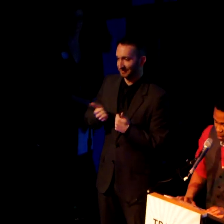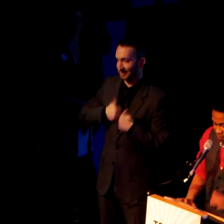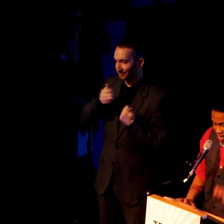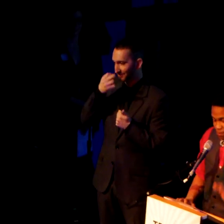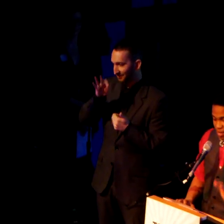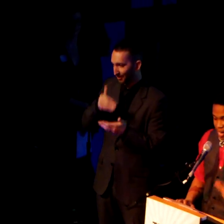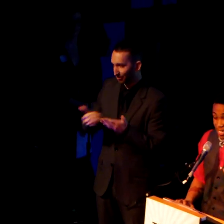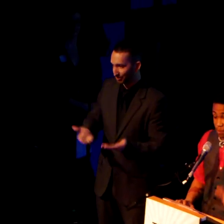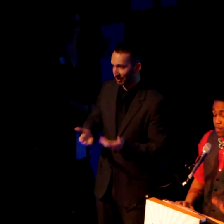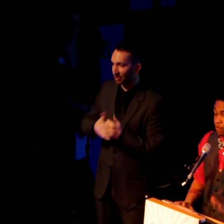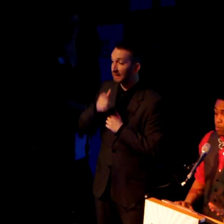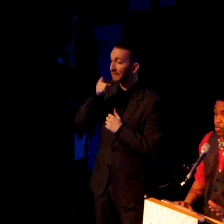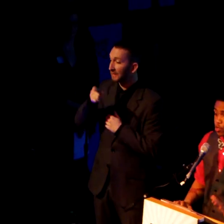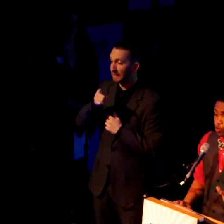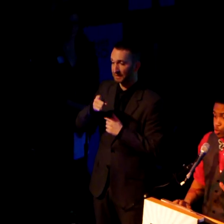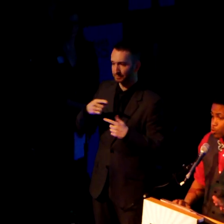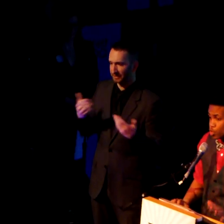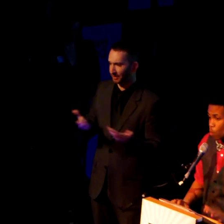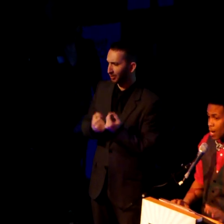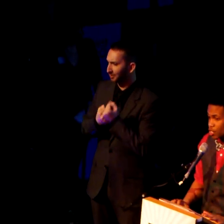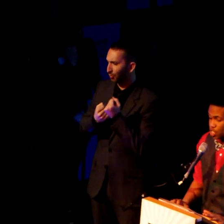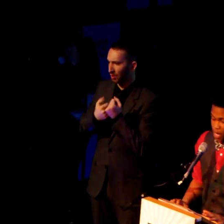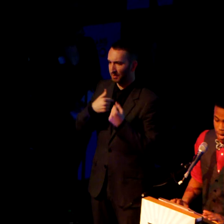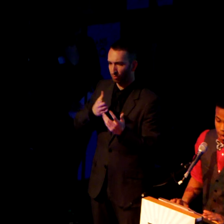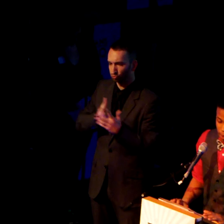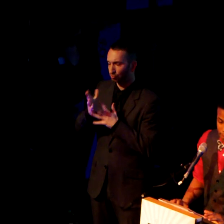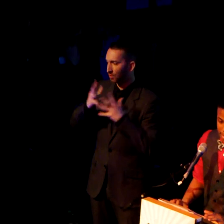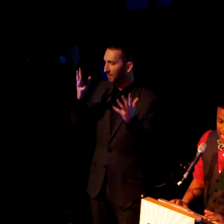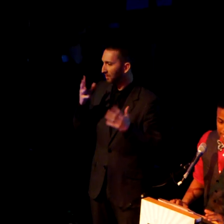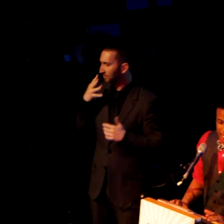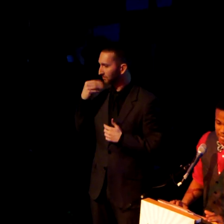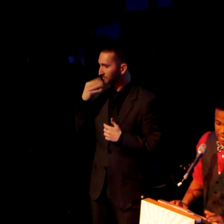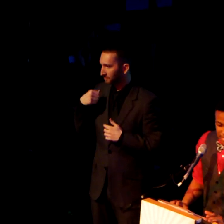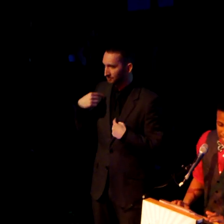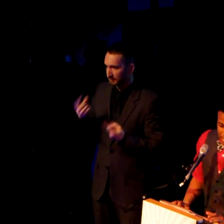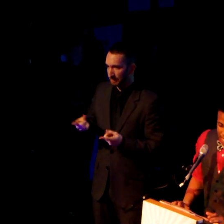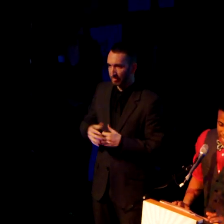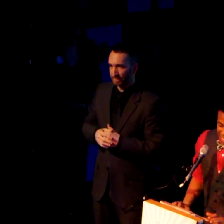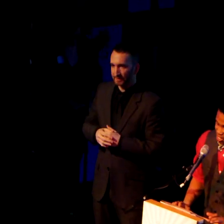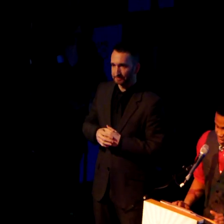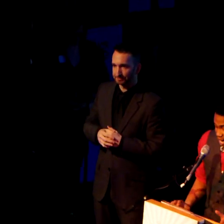street. He has been there for me through so much.